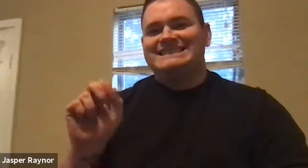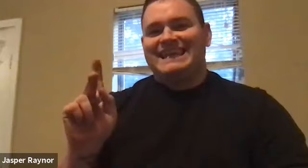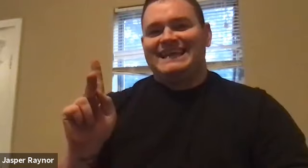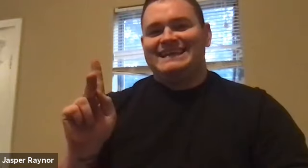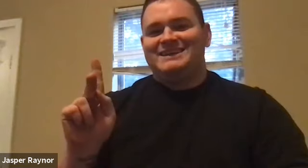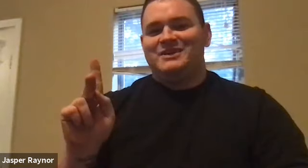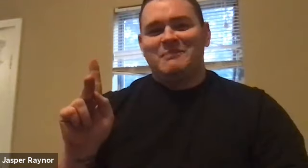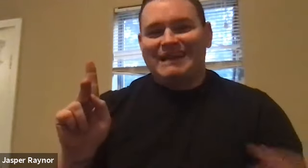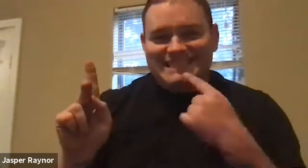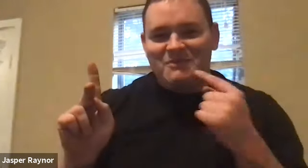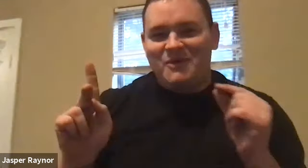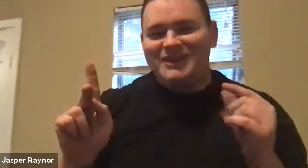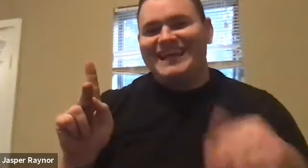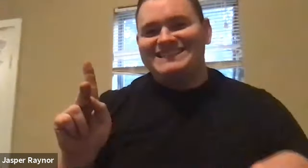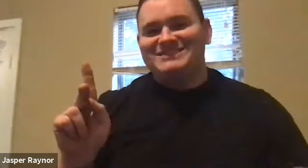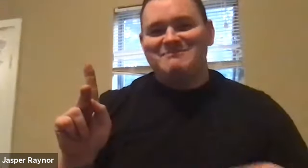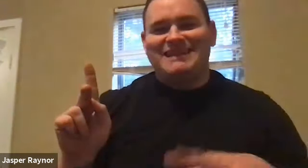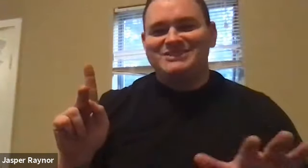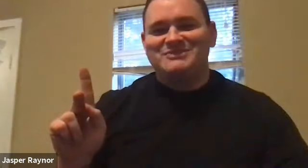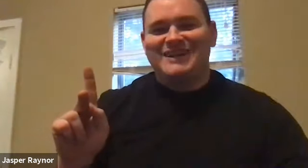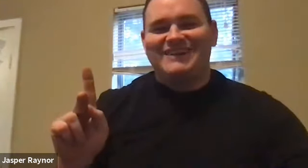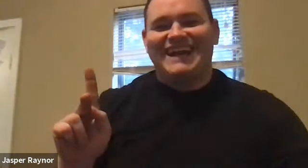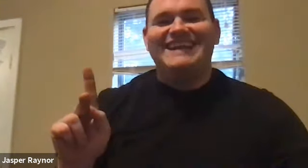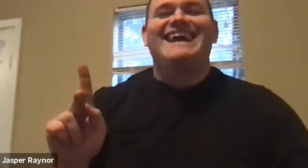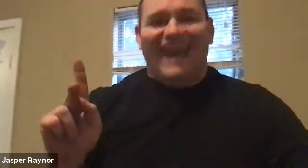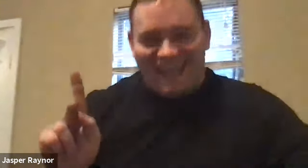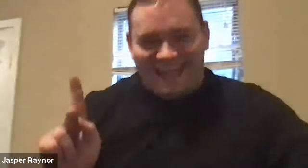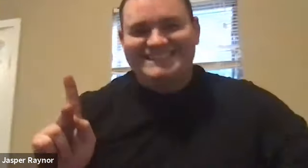A-S-K. Nobody said the word yet, so I'm not sure we are. Ask.